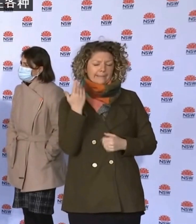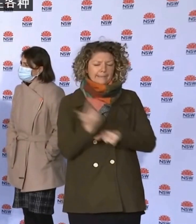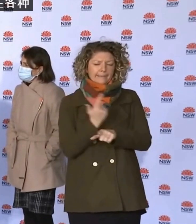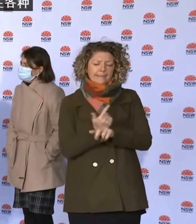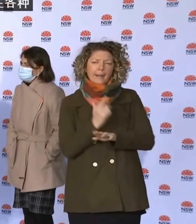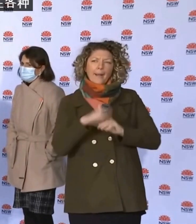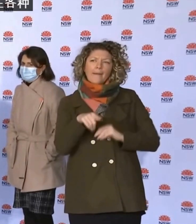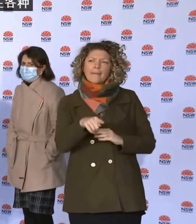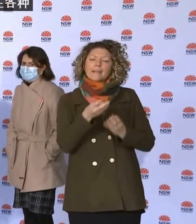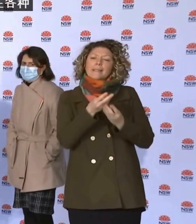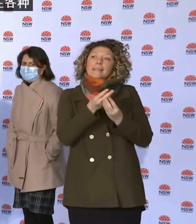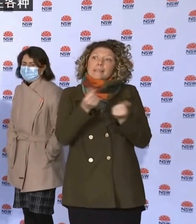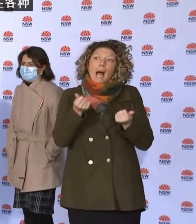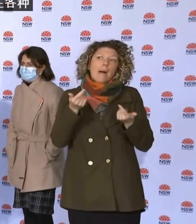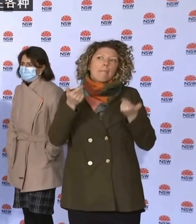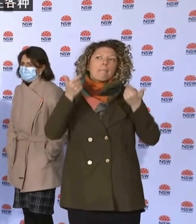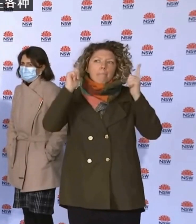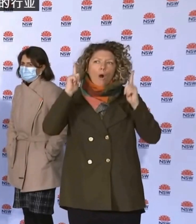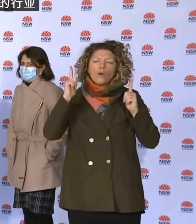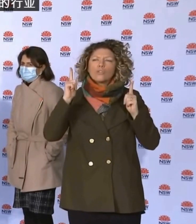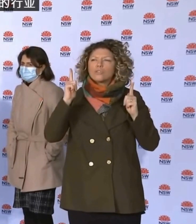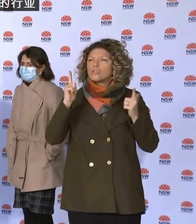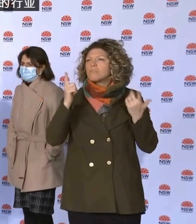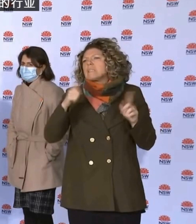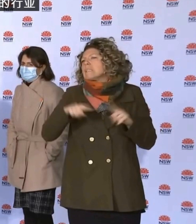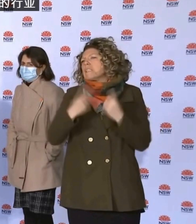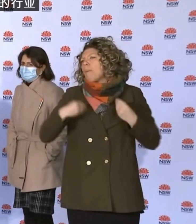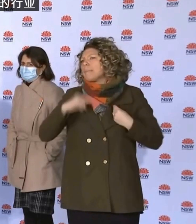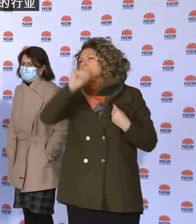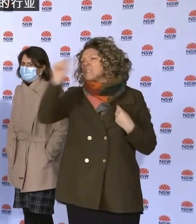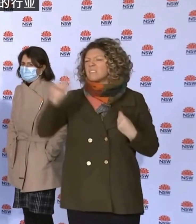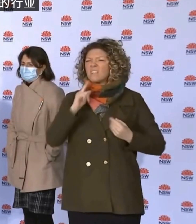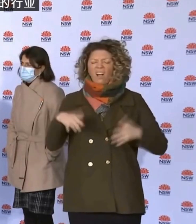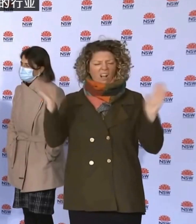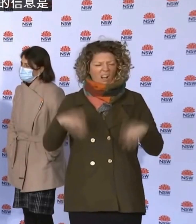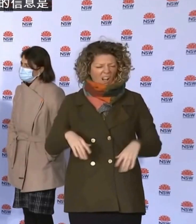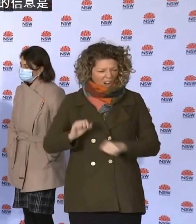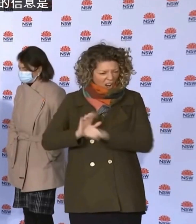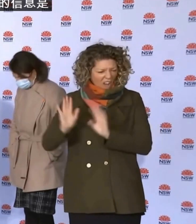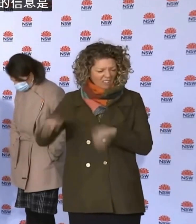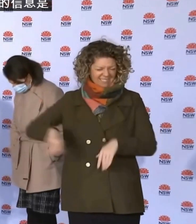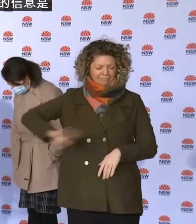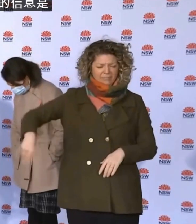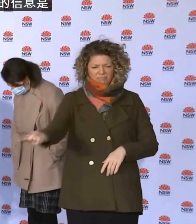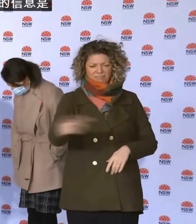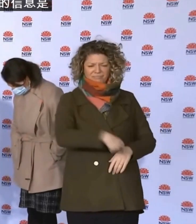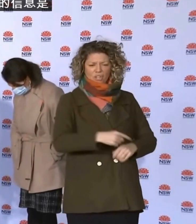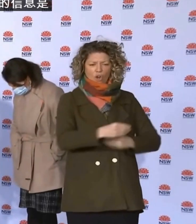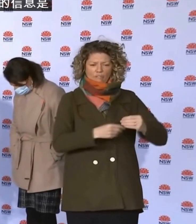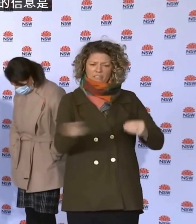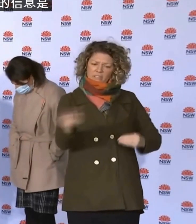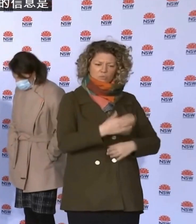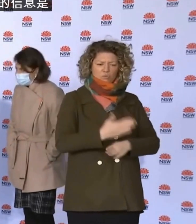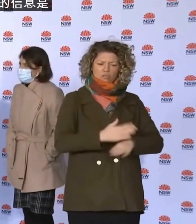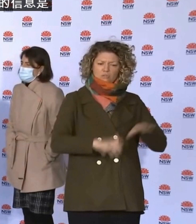that some employers, particularly in various industries, were insisting that their staff come into the office. So the